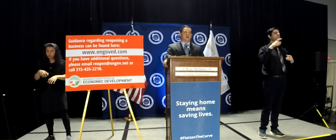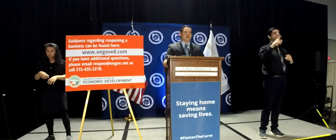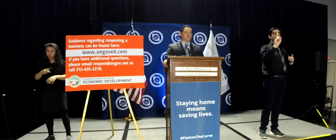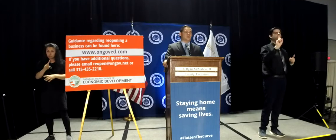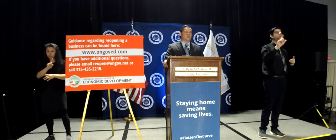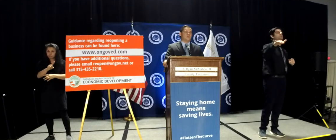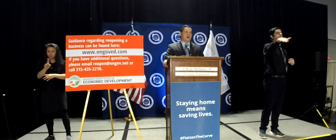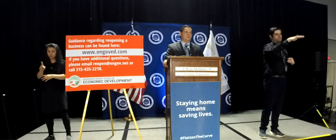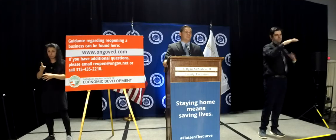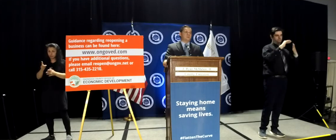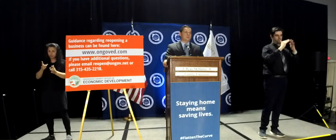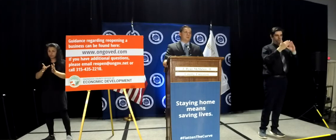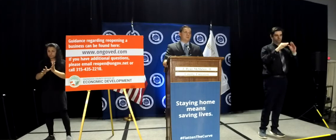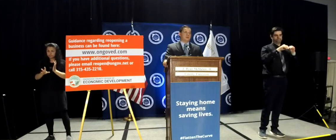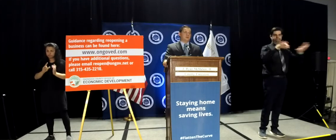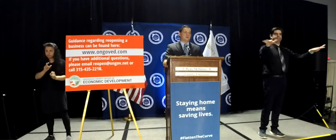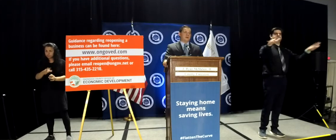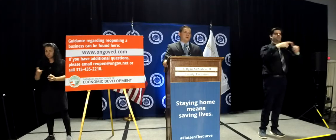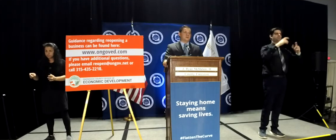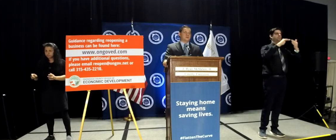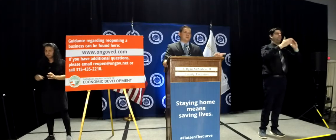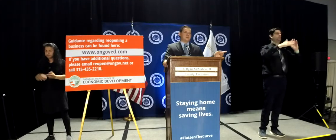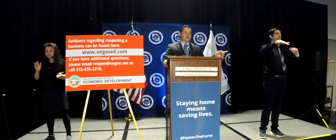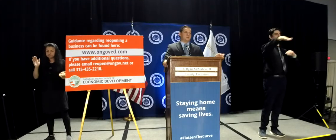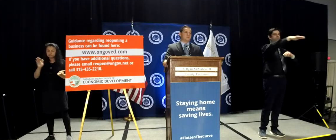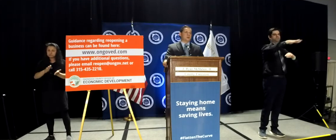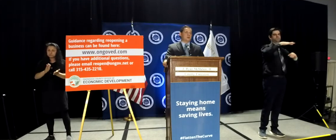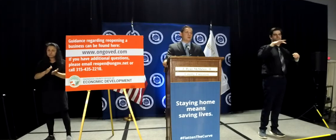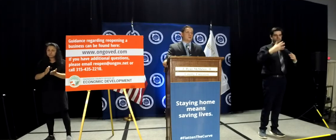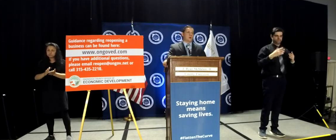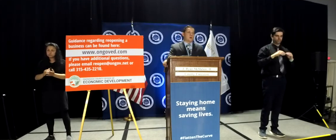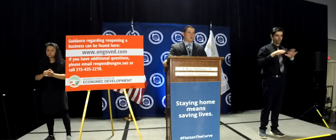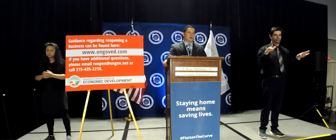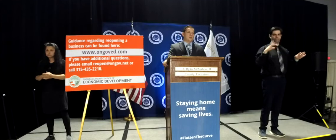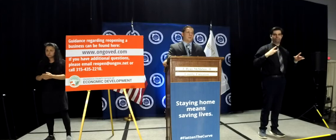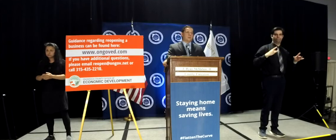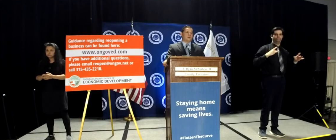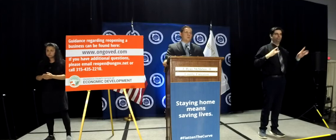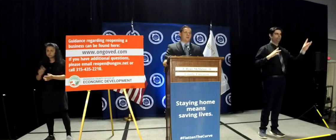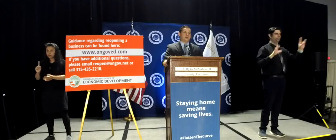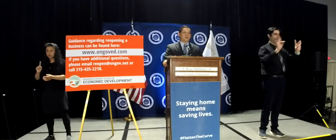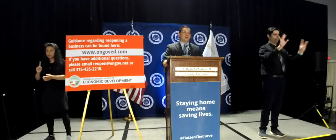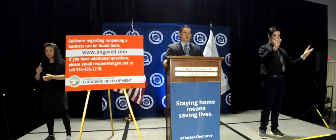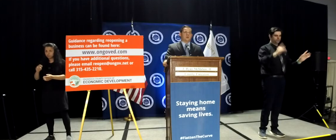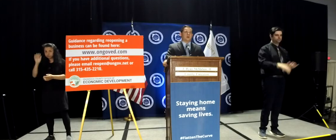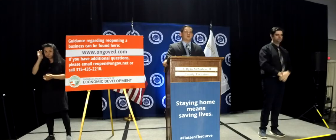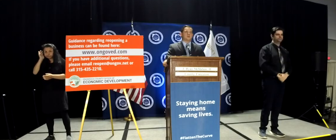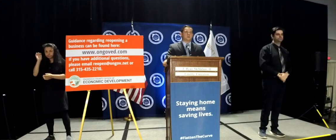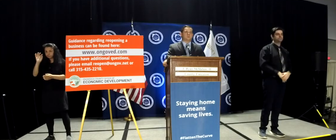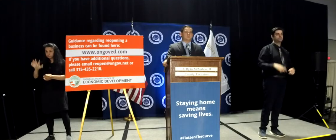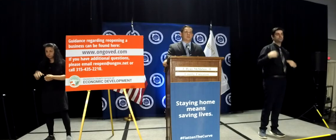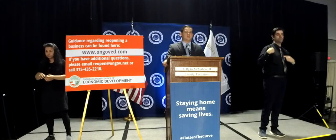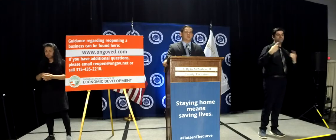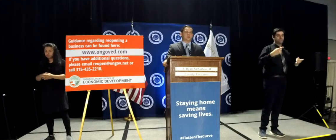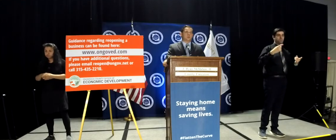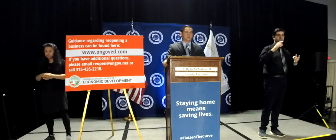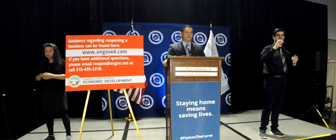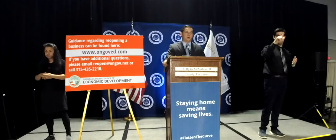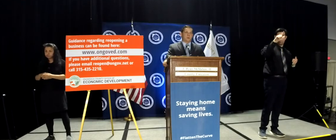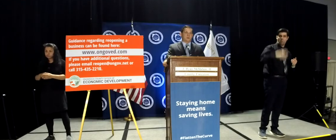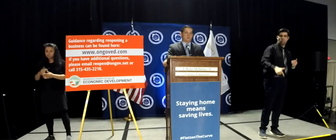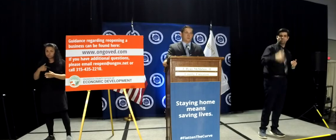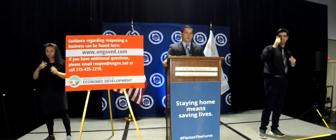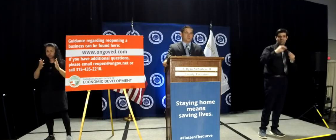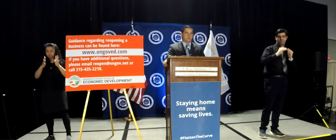average, strongest week we've had in the fight with the virus since the beginning. So we got to give credit where credit's due. That's to you,